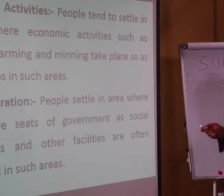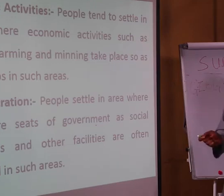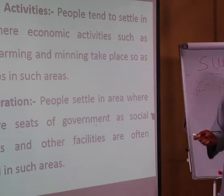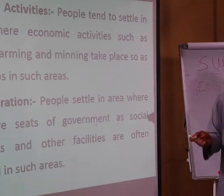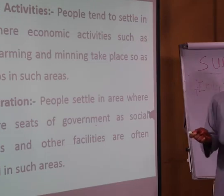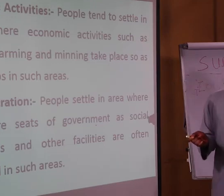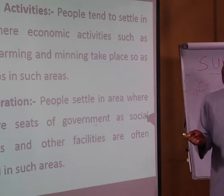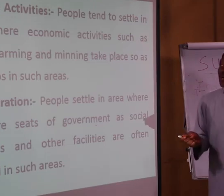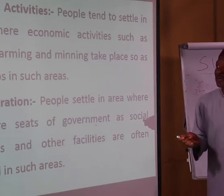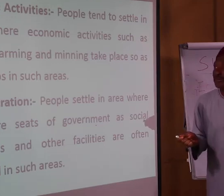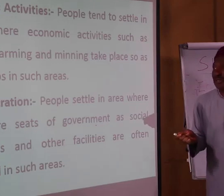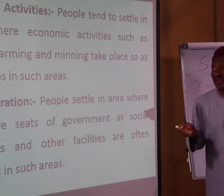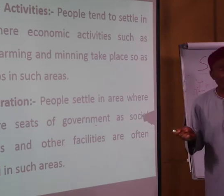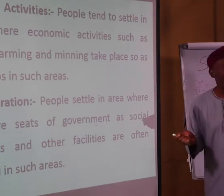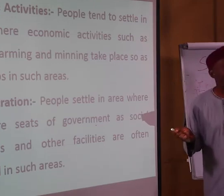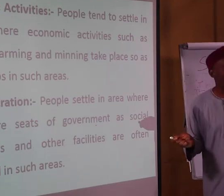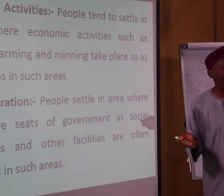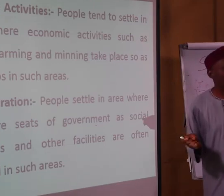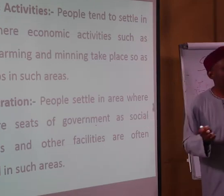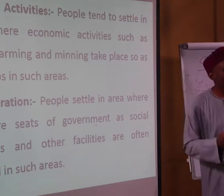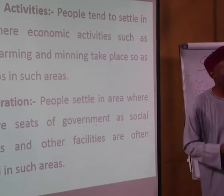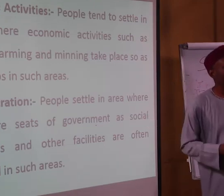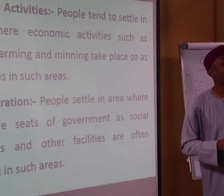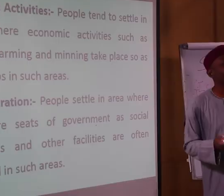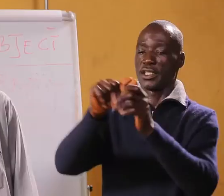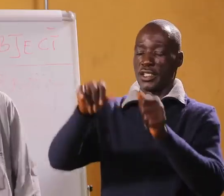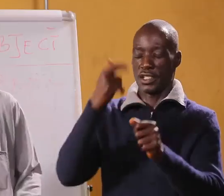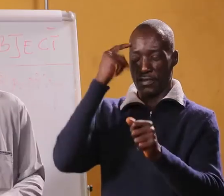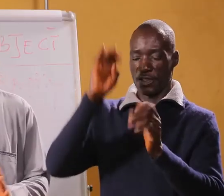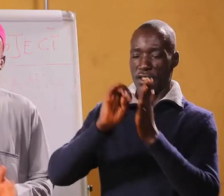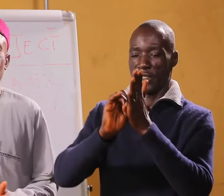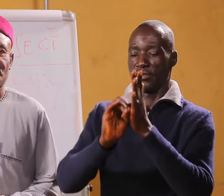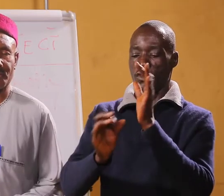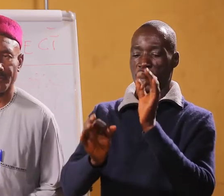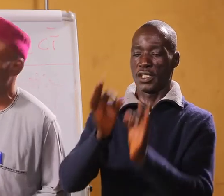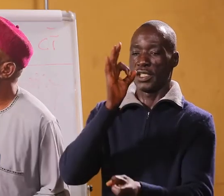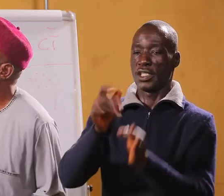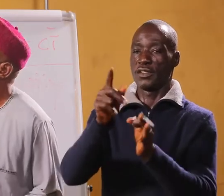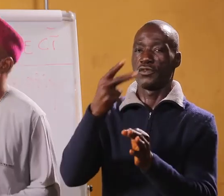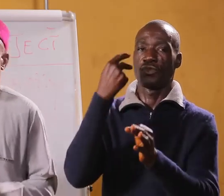so as to get job in such area. For example, if you look at Jos,